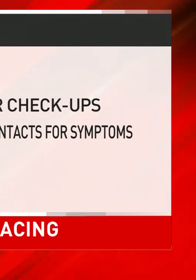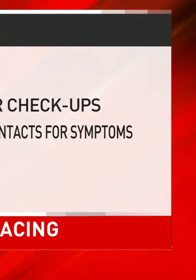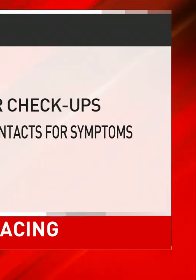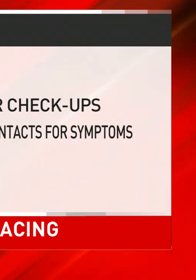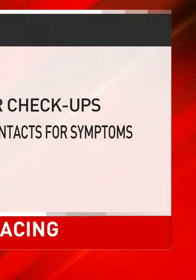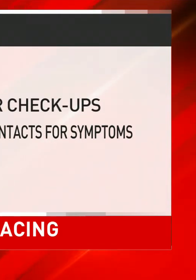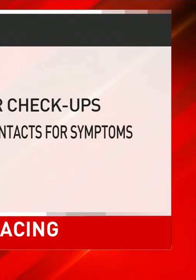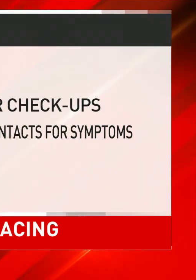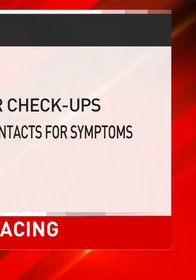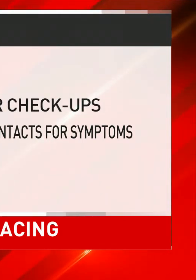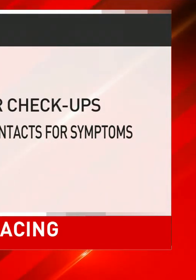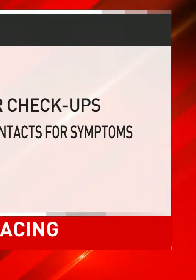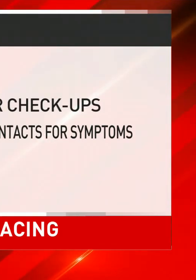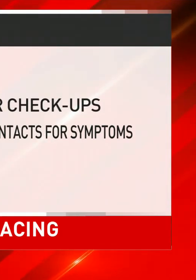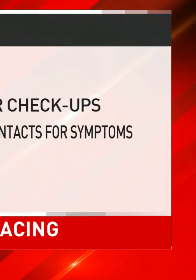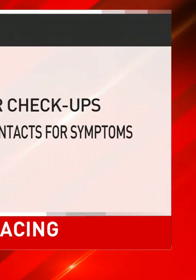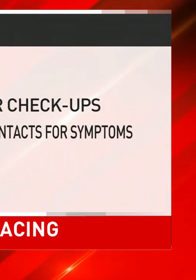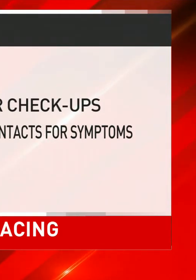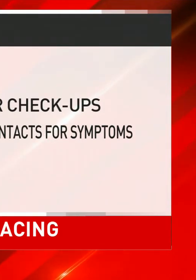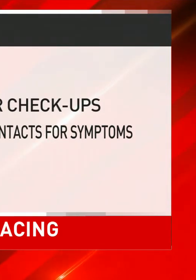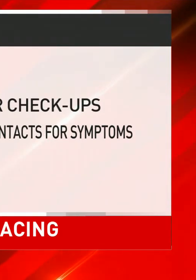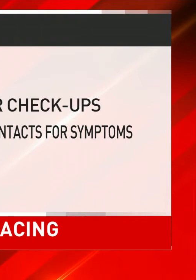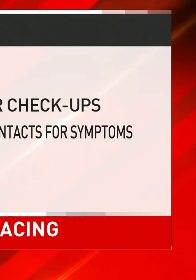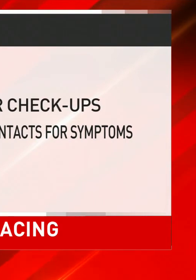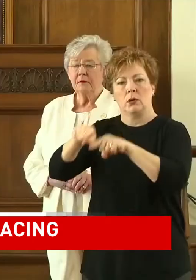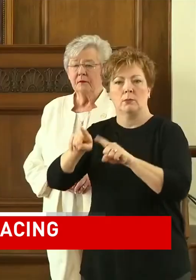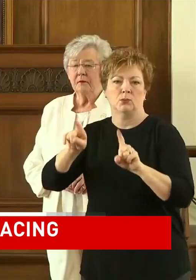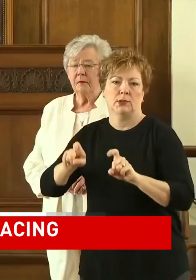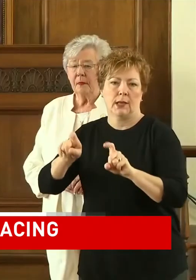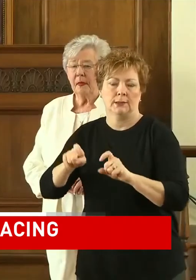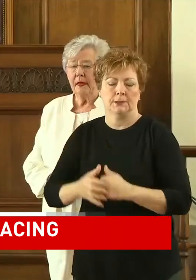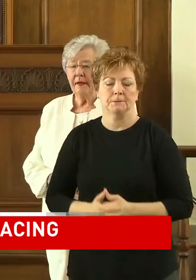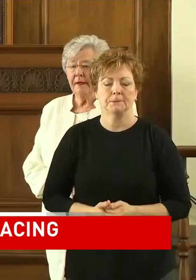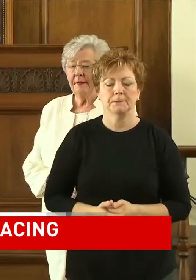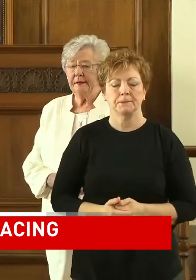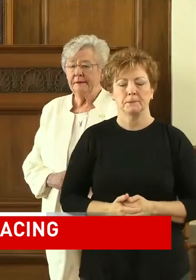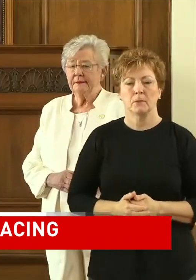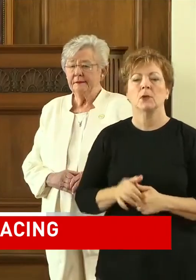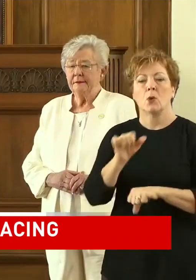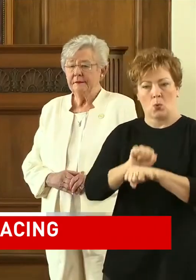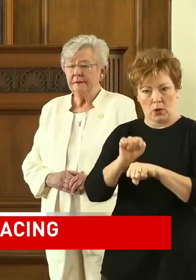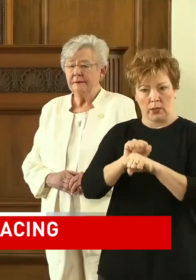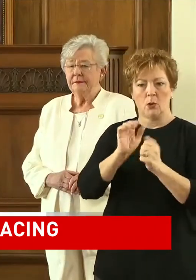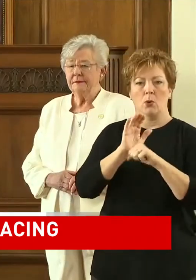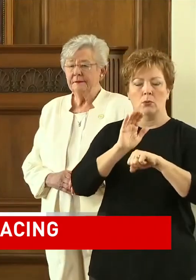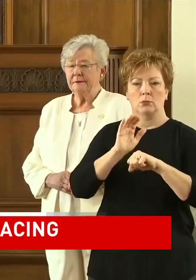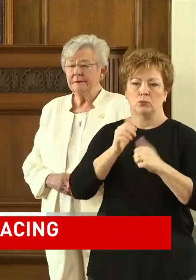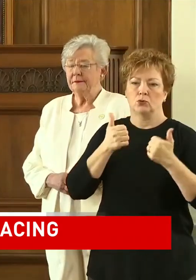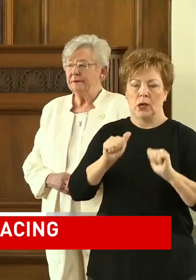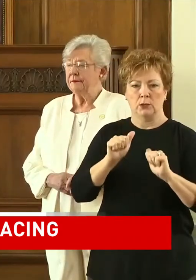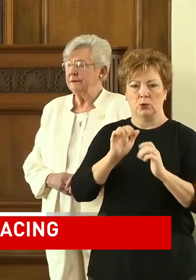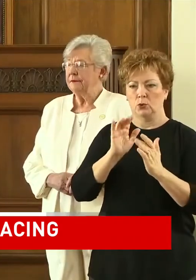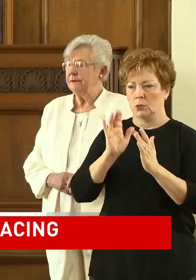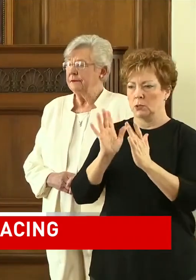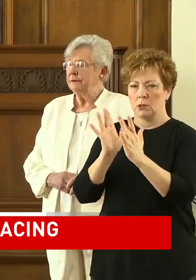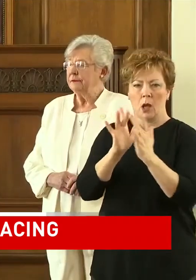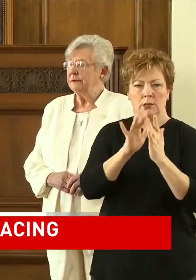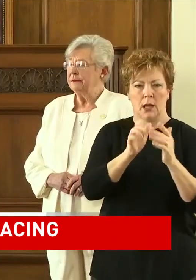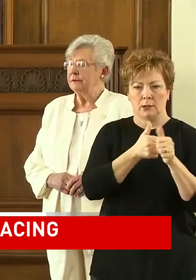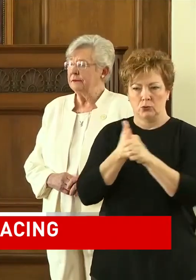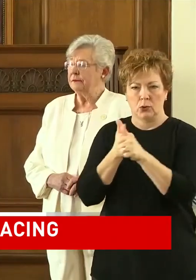9,000 cases in the state, that's a lot of contacts to trace. We are working on contact tracing through a number of different options.